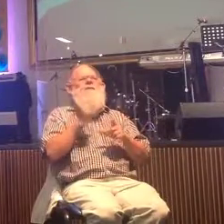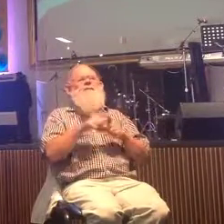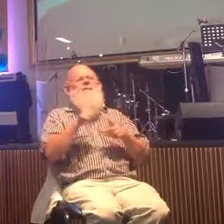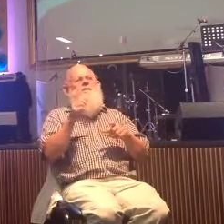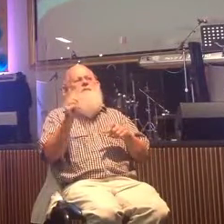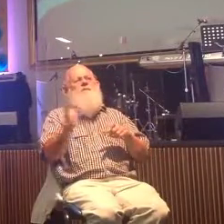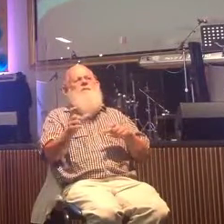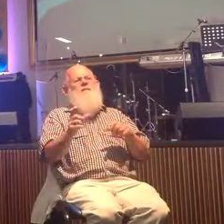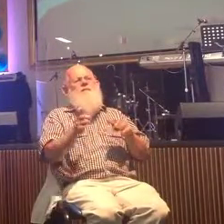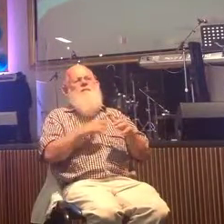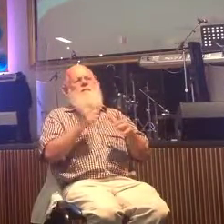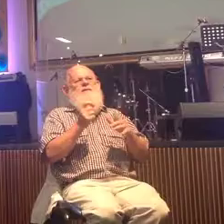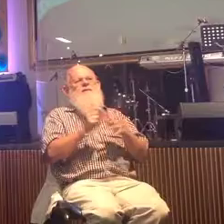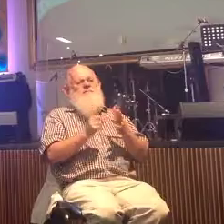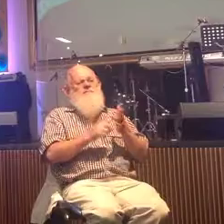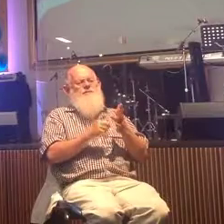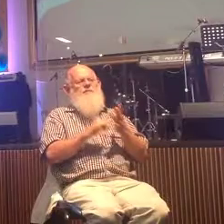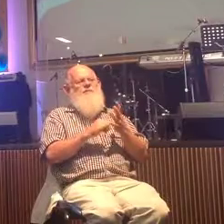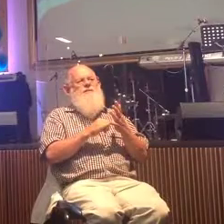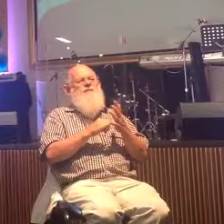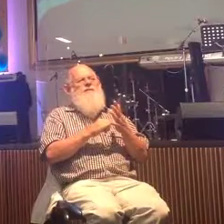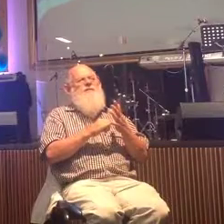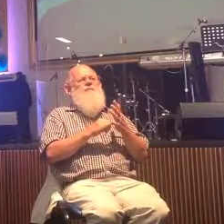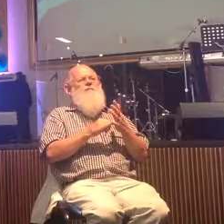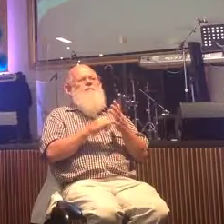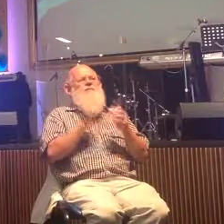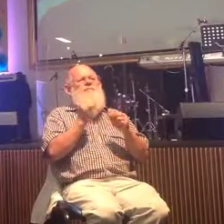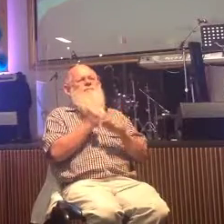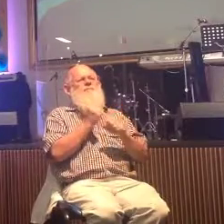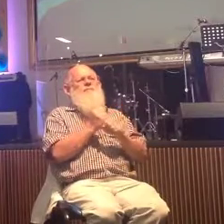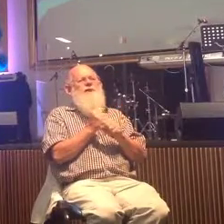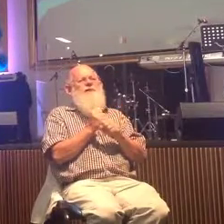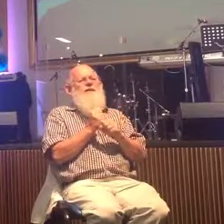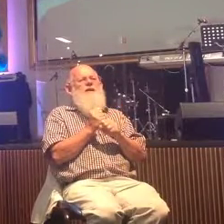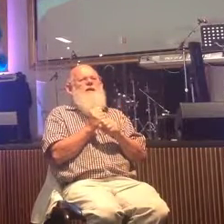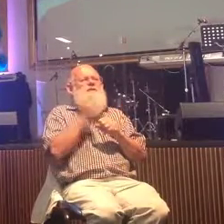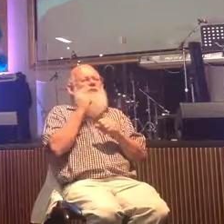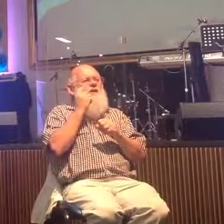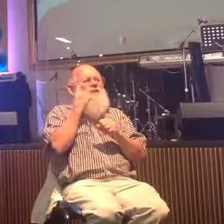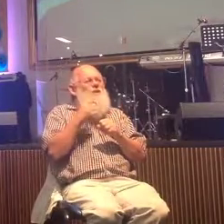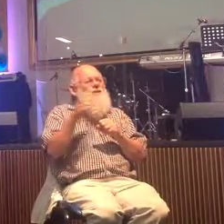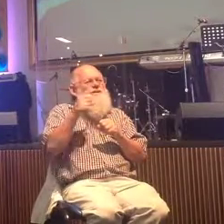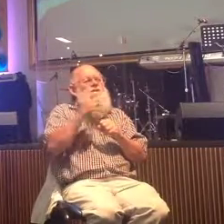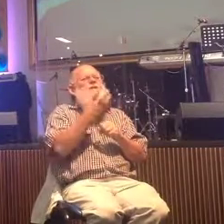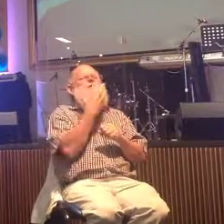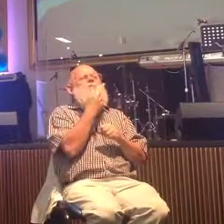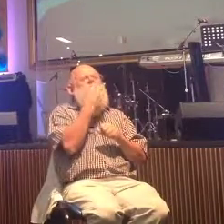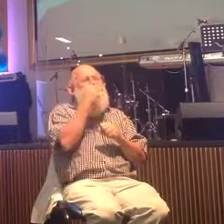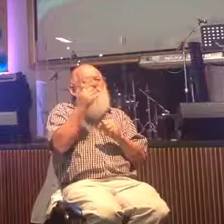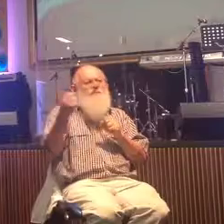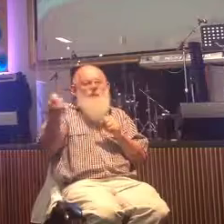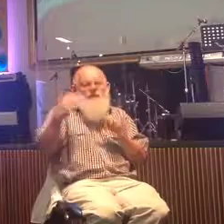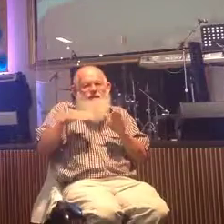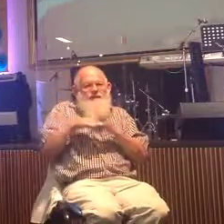strategically organized this way so that the Jewish people could come and be absorbed into their own way of life. They even made little